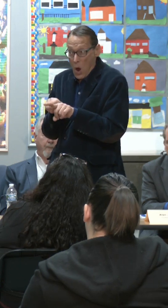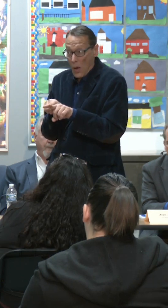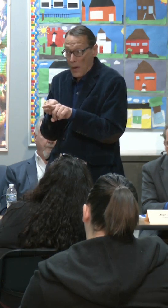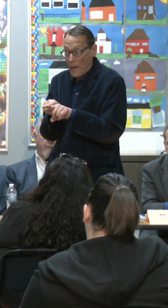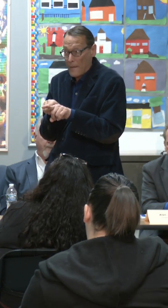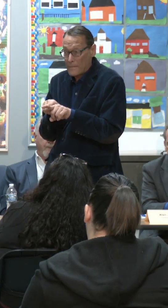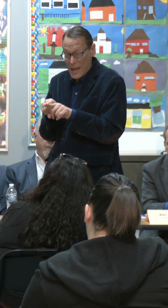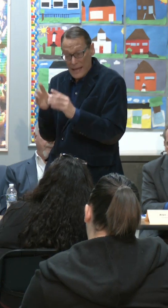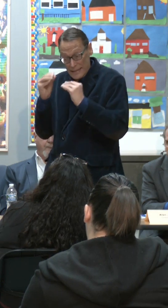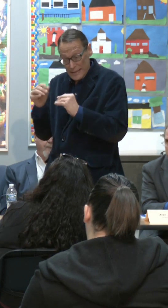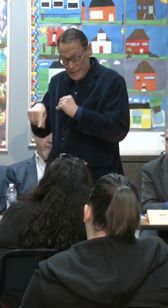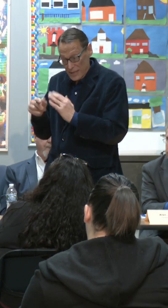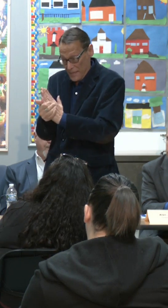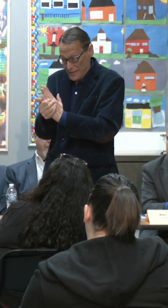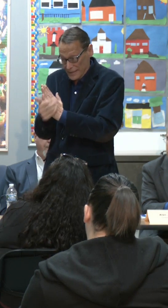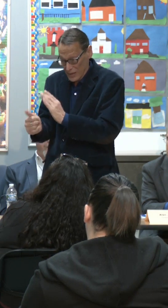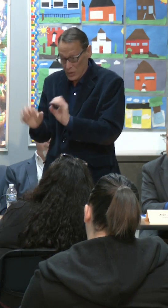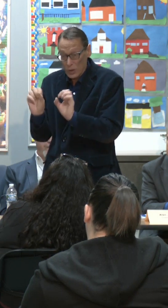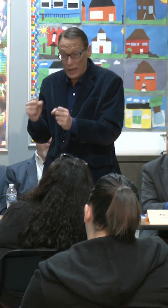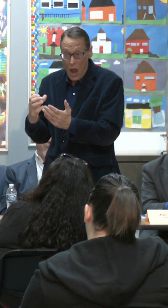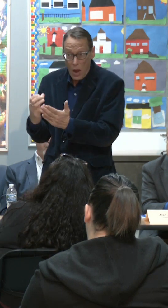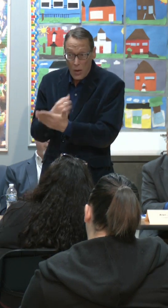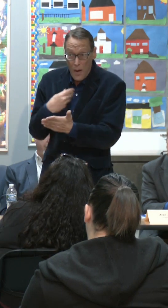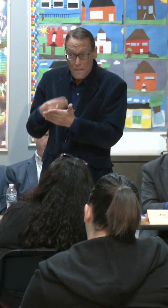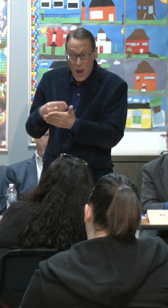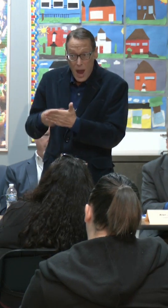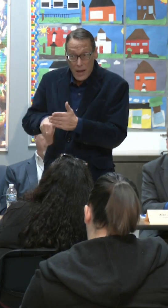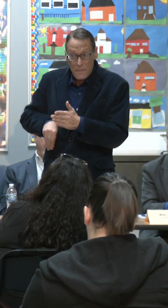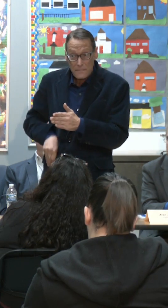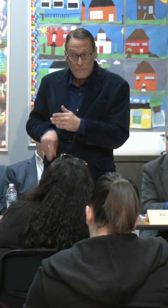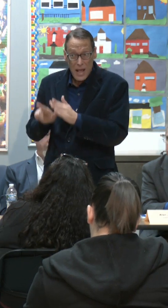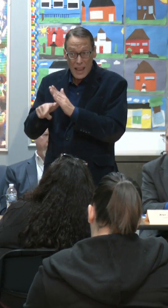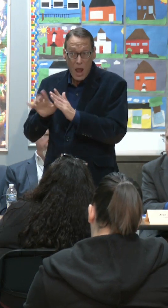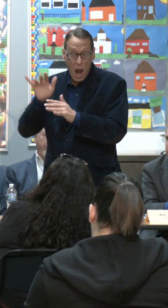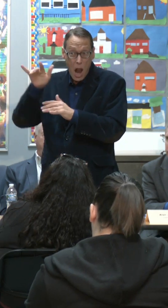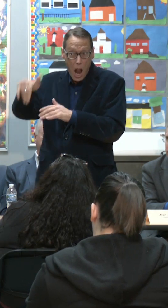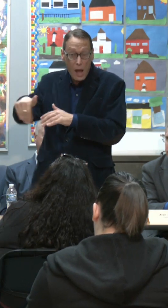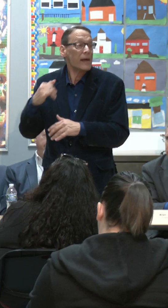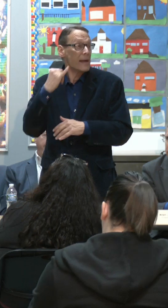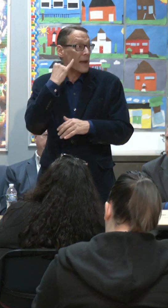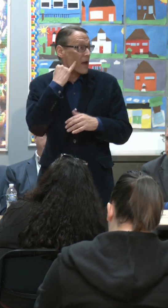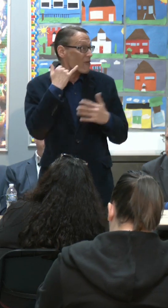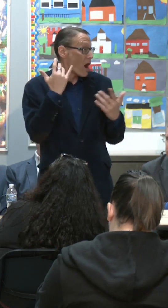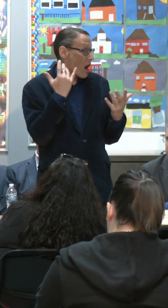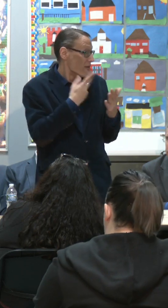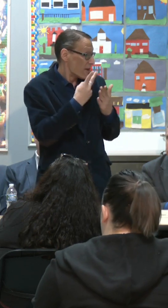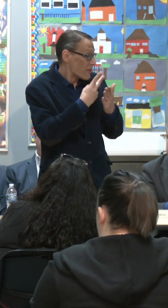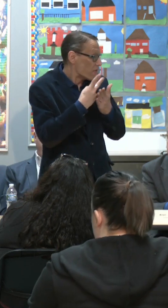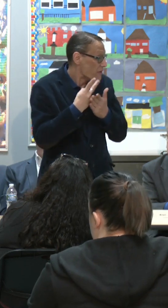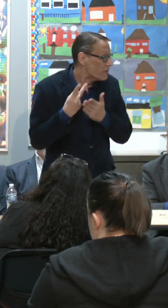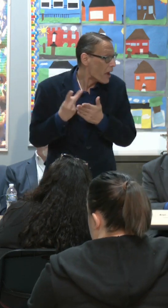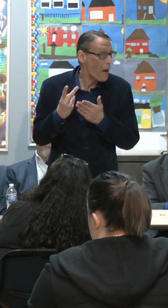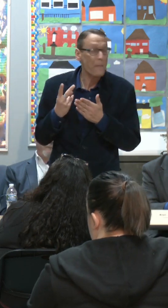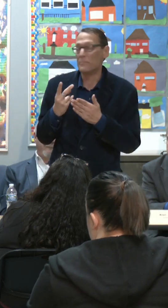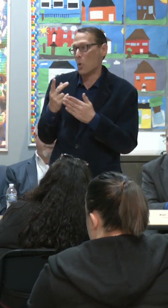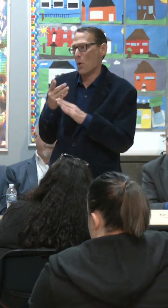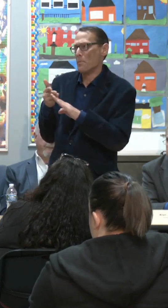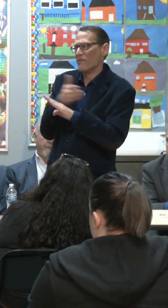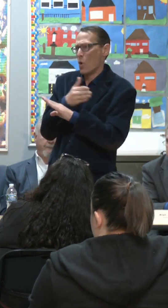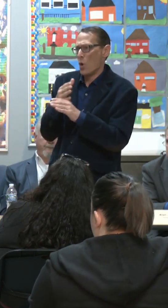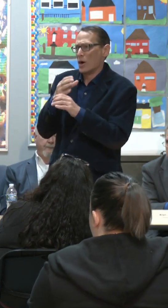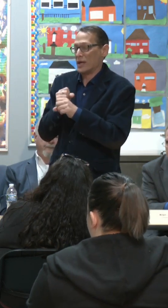a skill that they can monetize for many, many years to come. If all else fails, they can go get, well, we used to go get 2 turntables